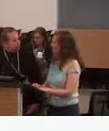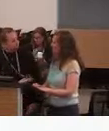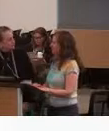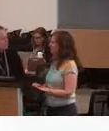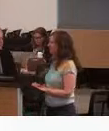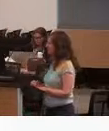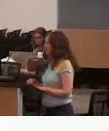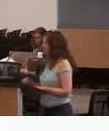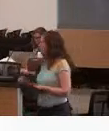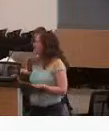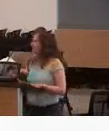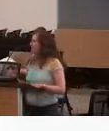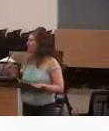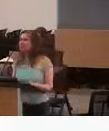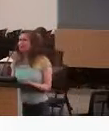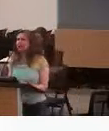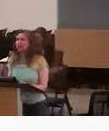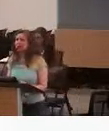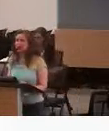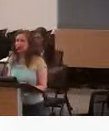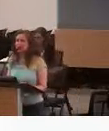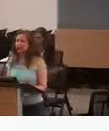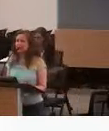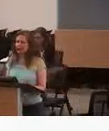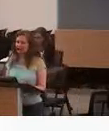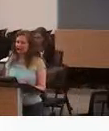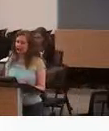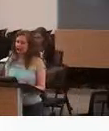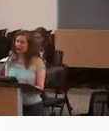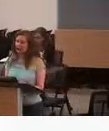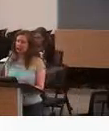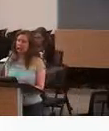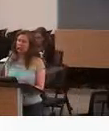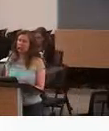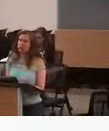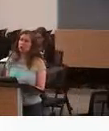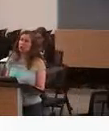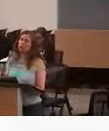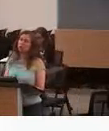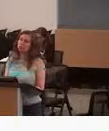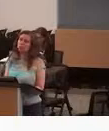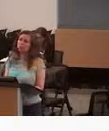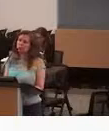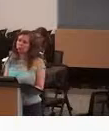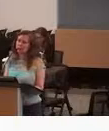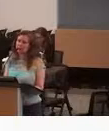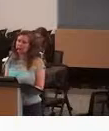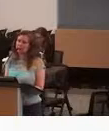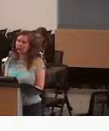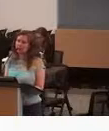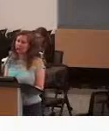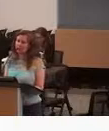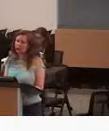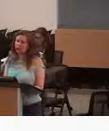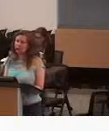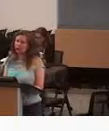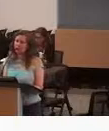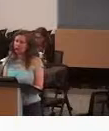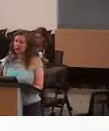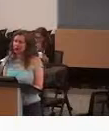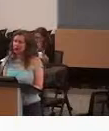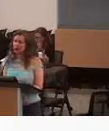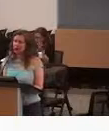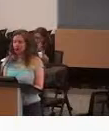thank you. Yeah, you remind me the other thing that we started doing this year is going to the school sites to meet with